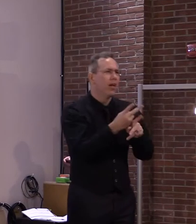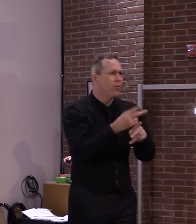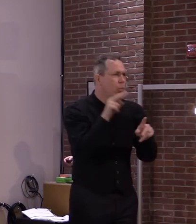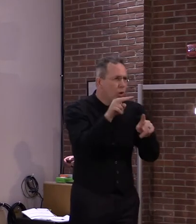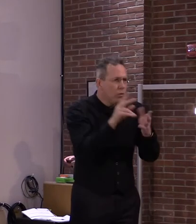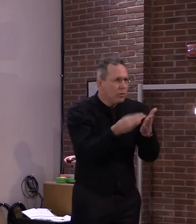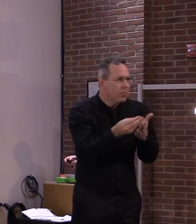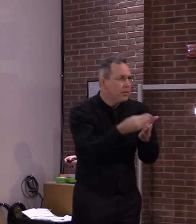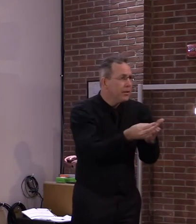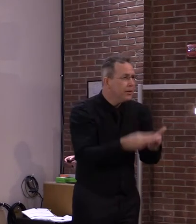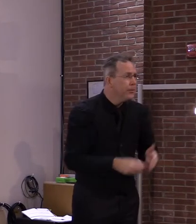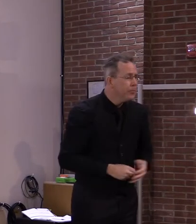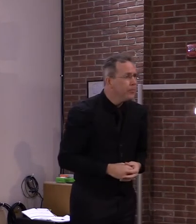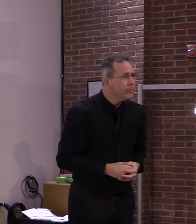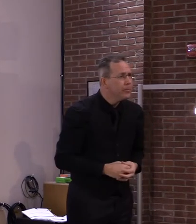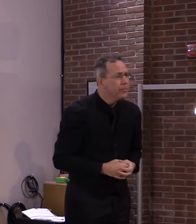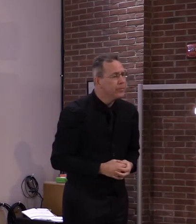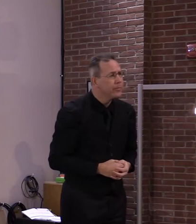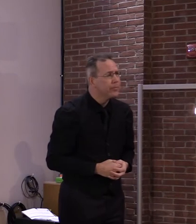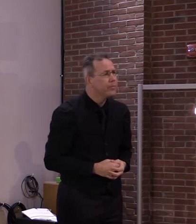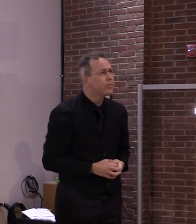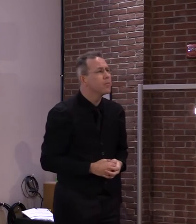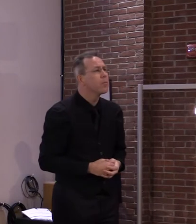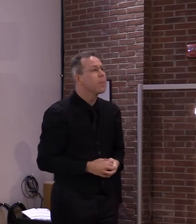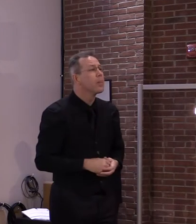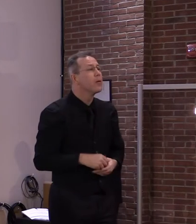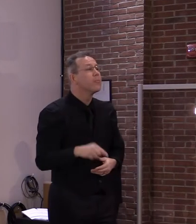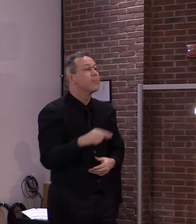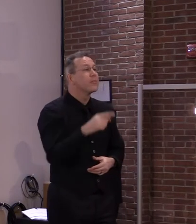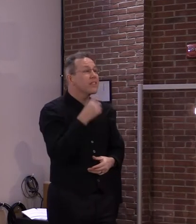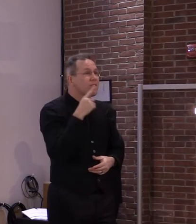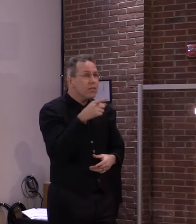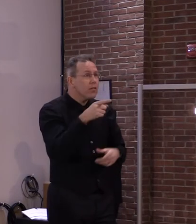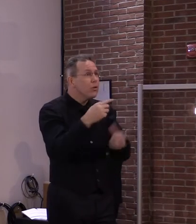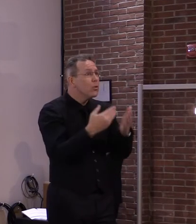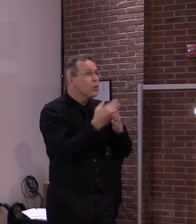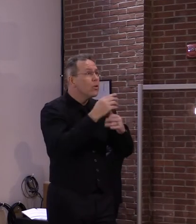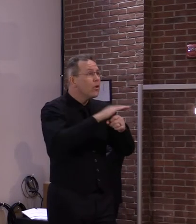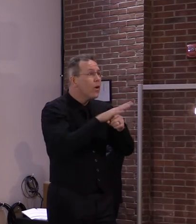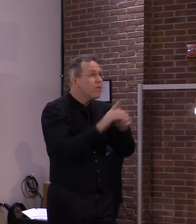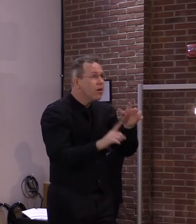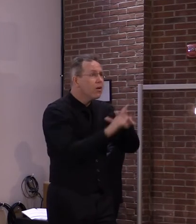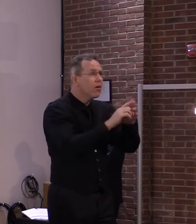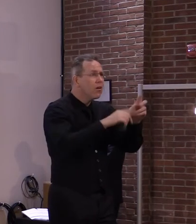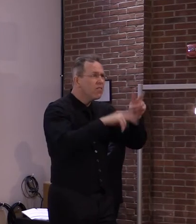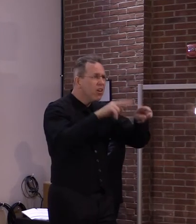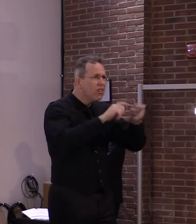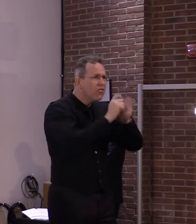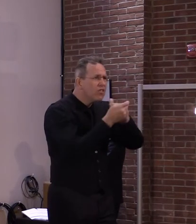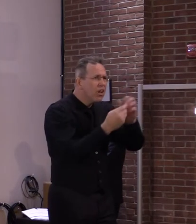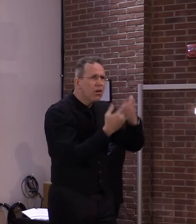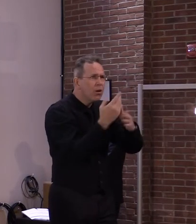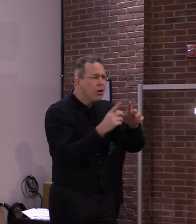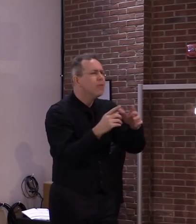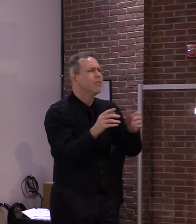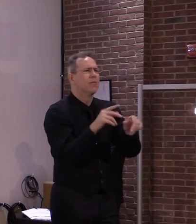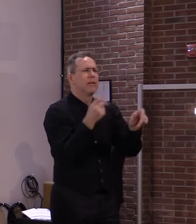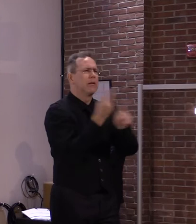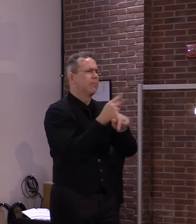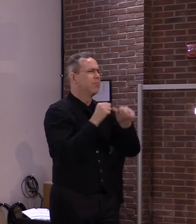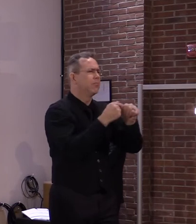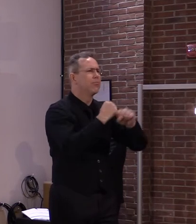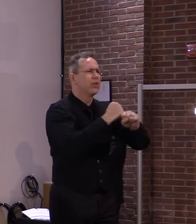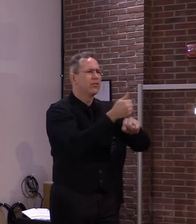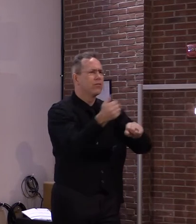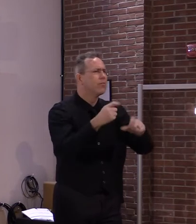that things would get tighter there's not much else people can do if a variant begins to take